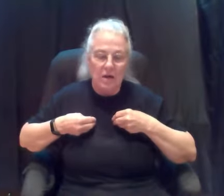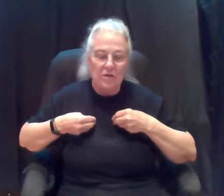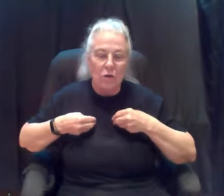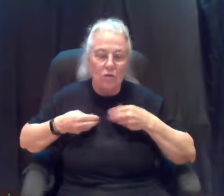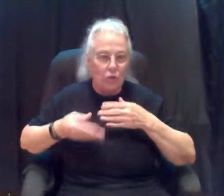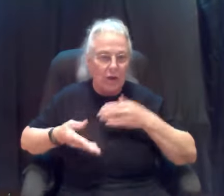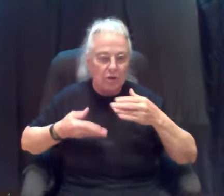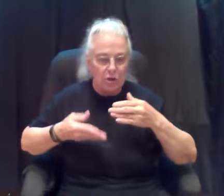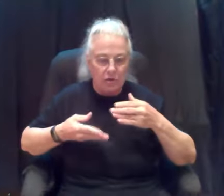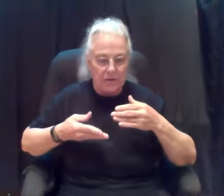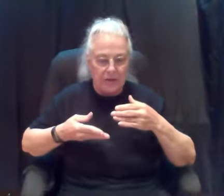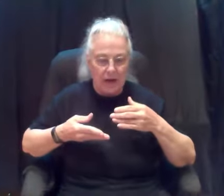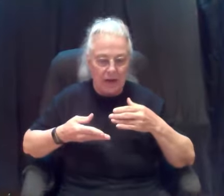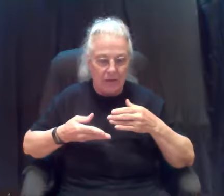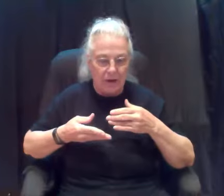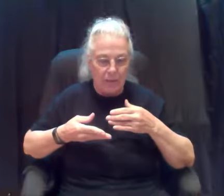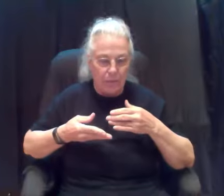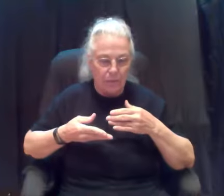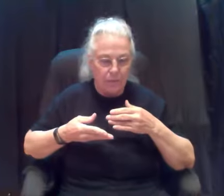So directional signing there.